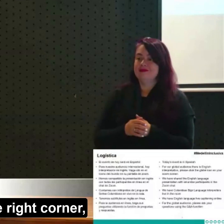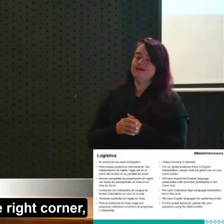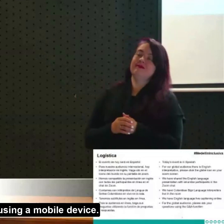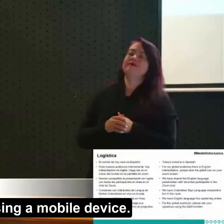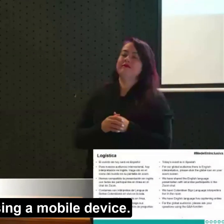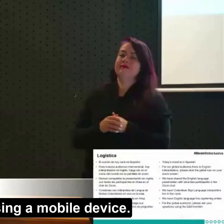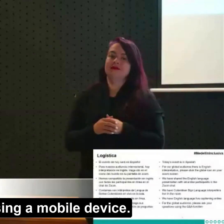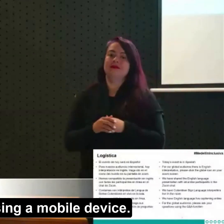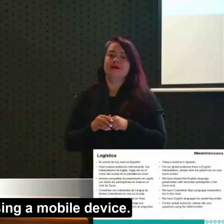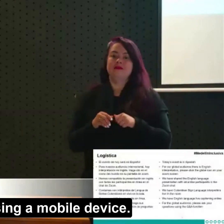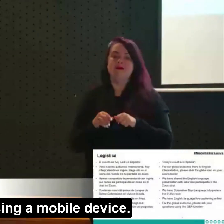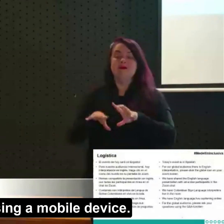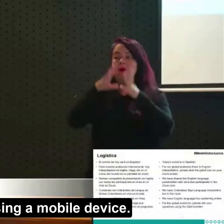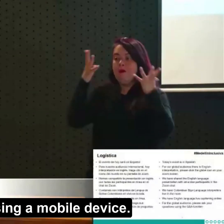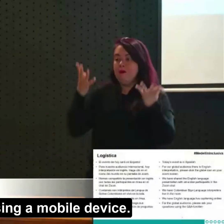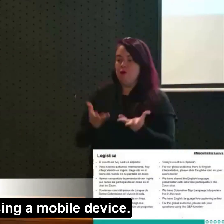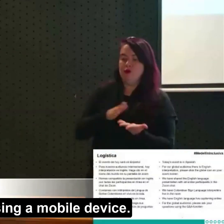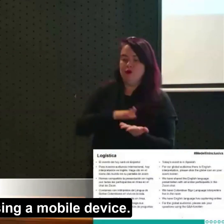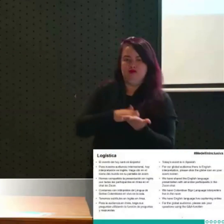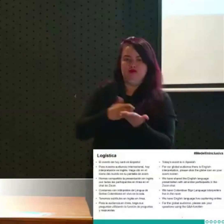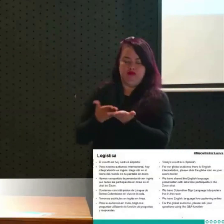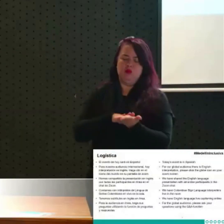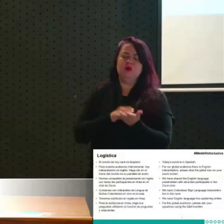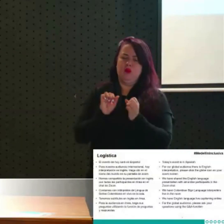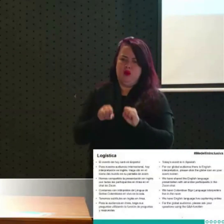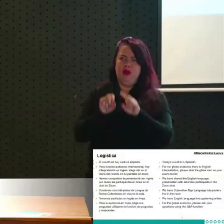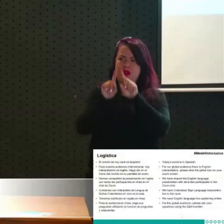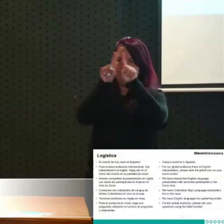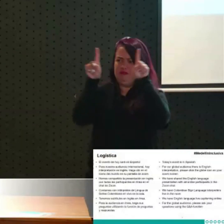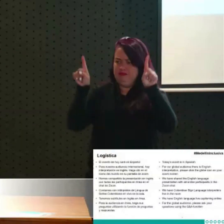right corner, if you're using a mobile device.